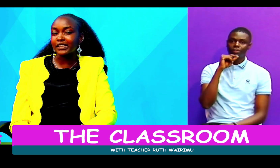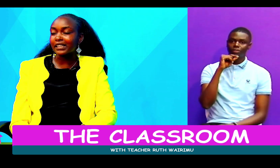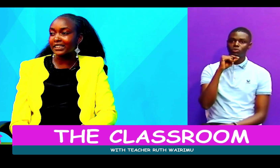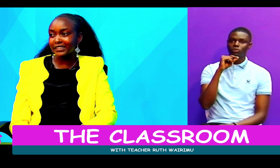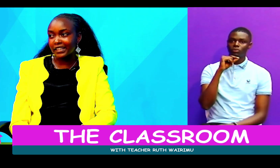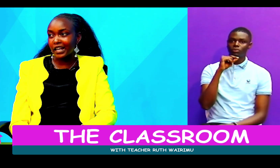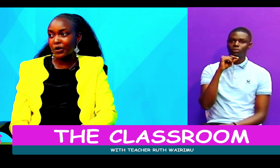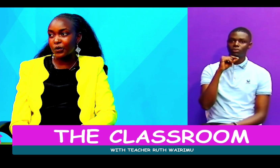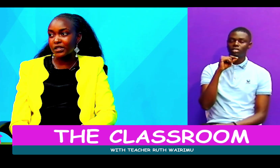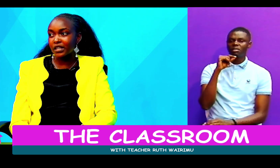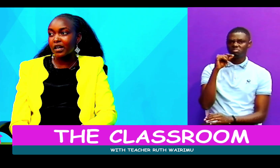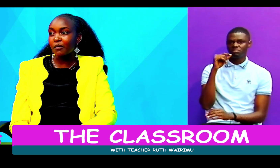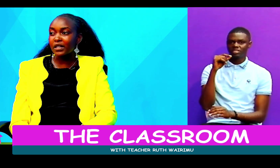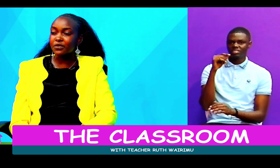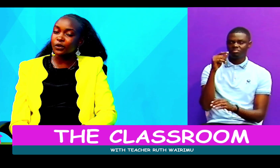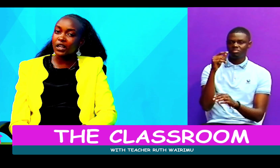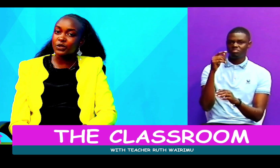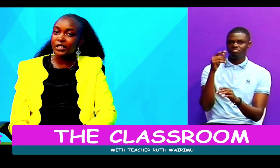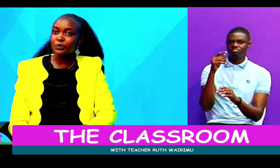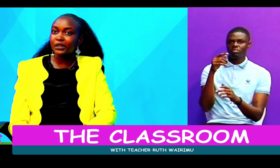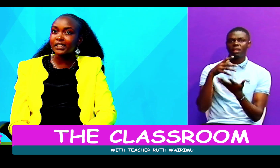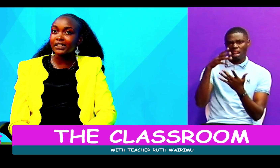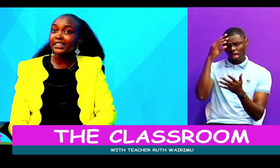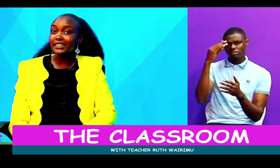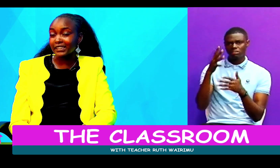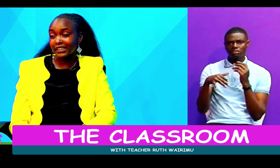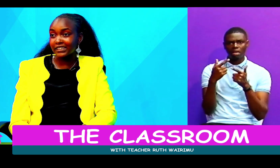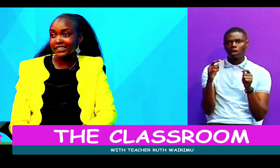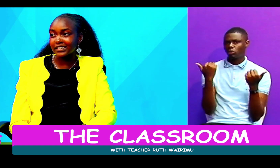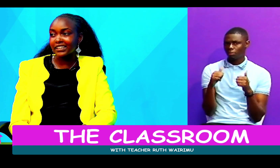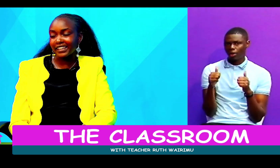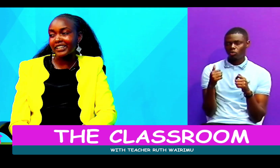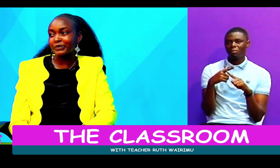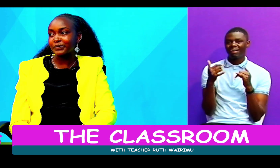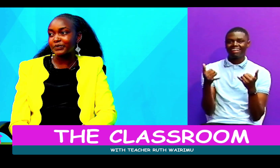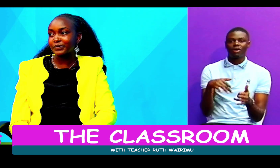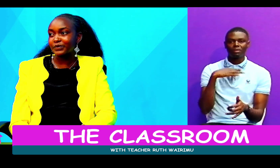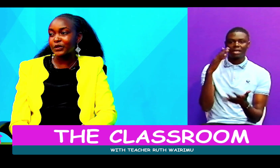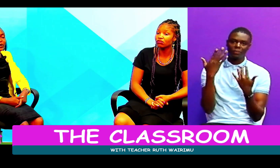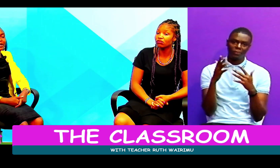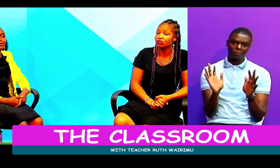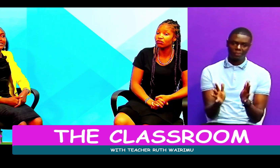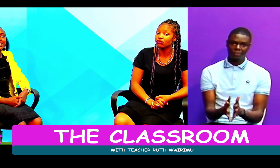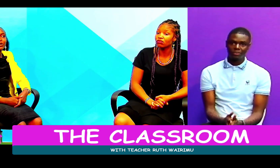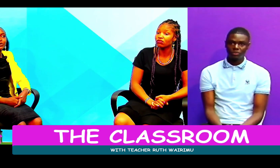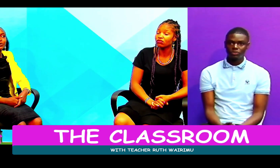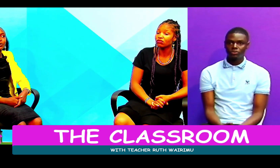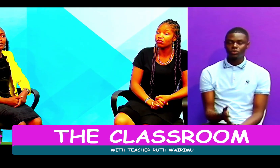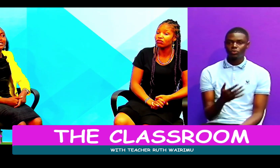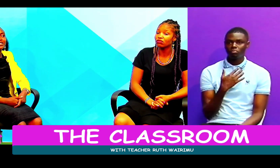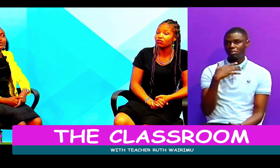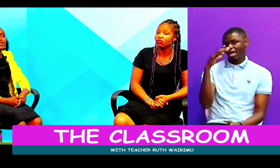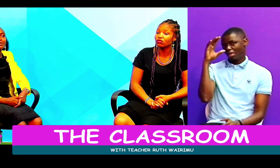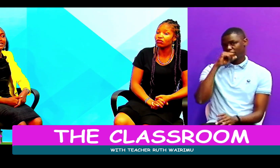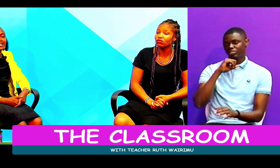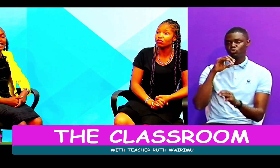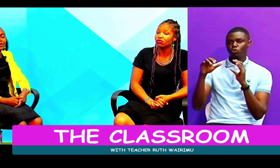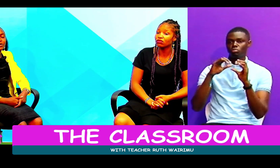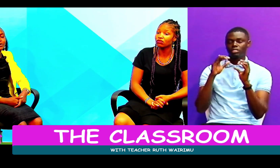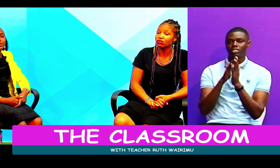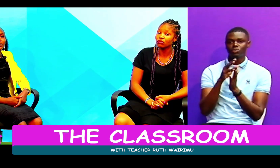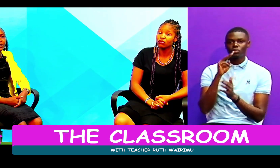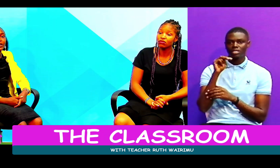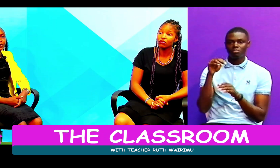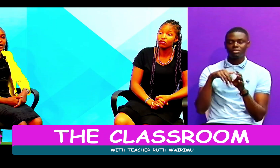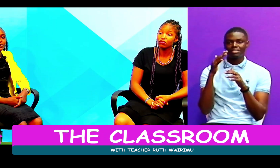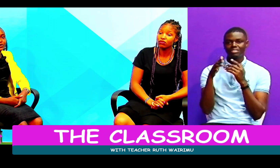not yet learned sign language. But for now, as we are speaking, he is late. Yeah. So I missed a lot to communicate with him in sign language,